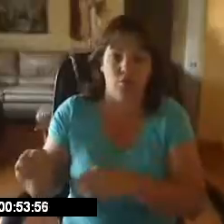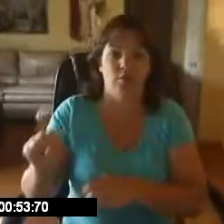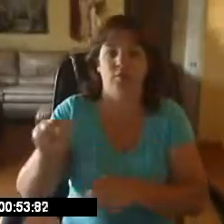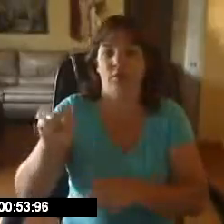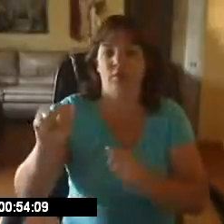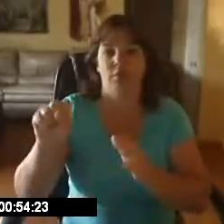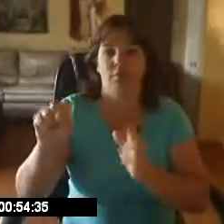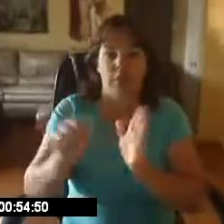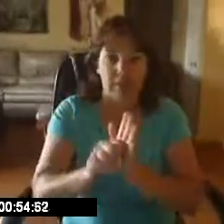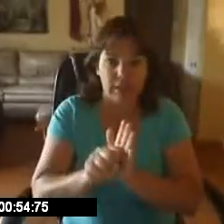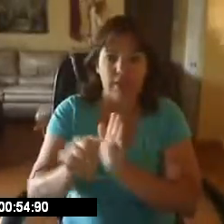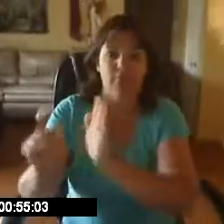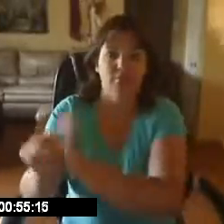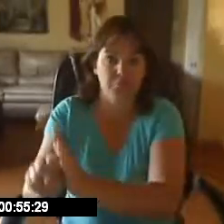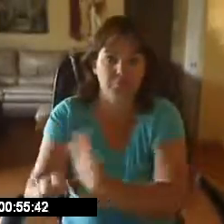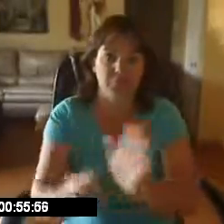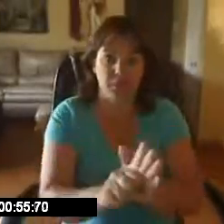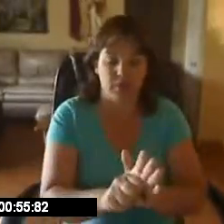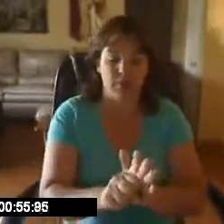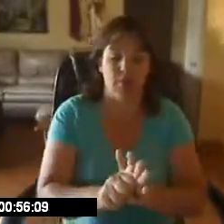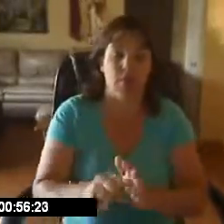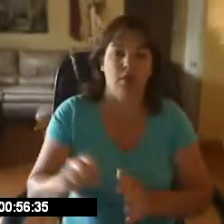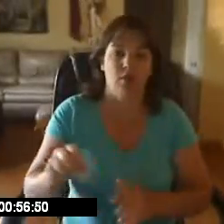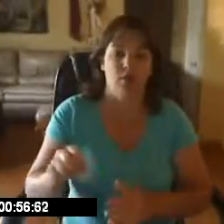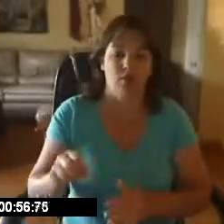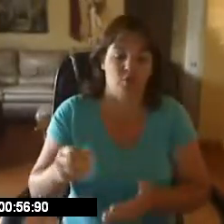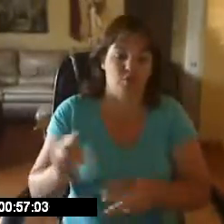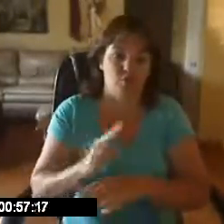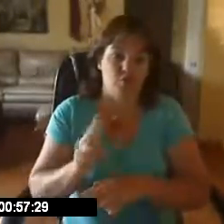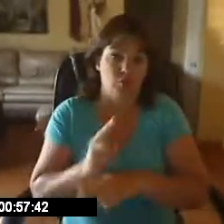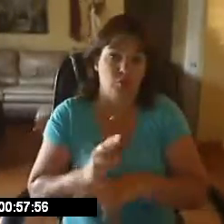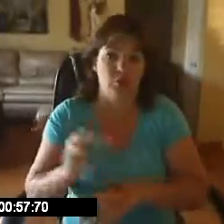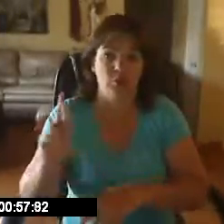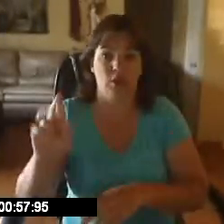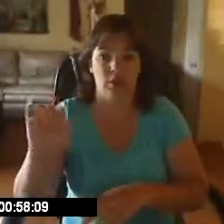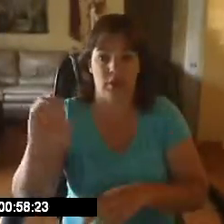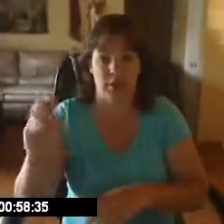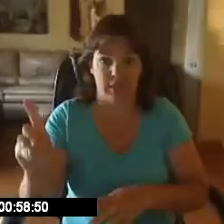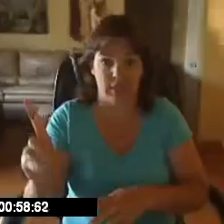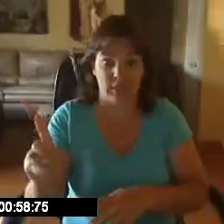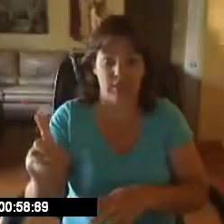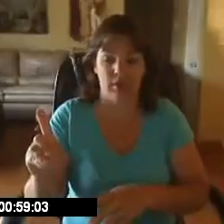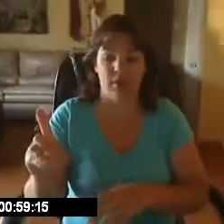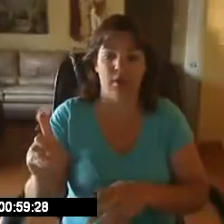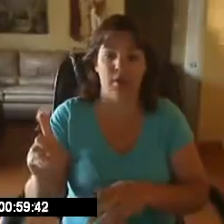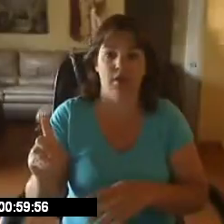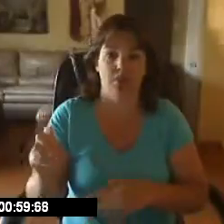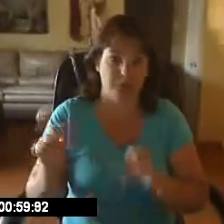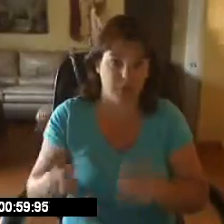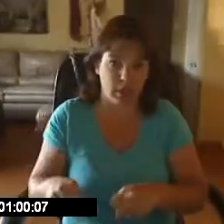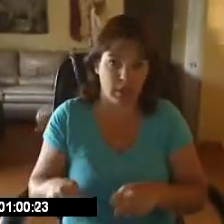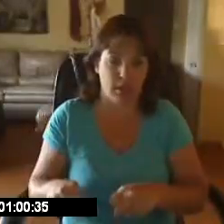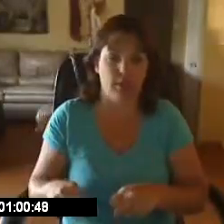from RID using any of the older certifications or using the new NIC